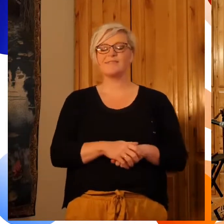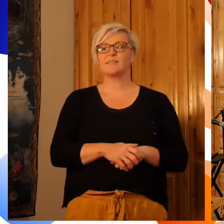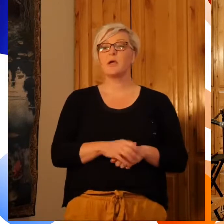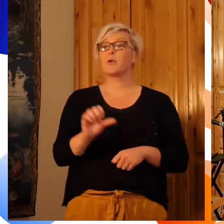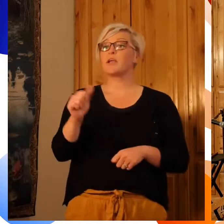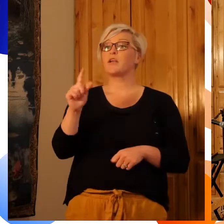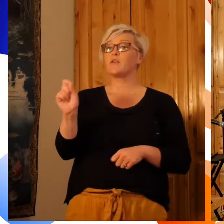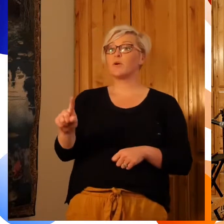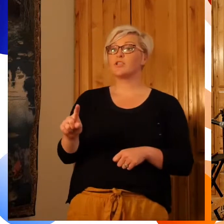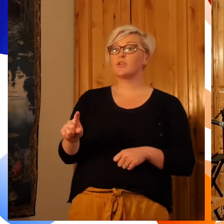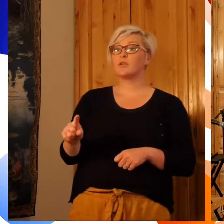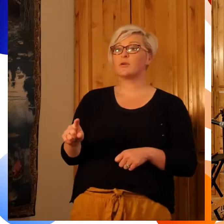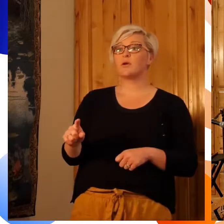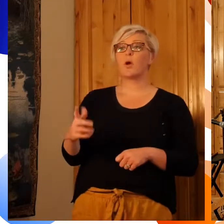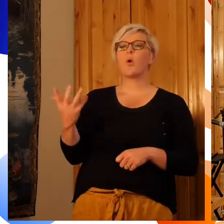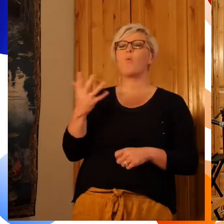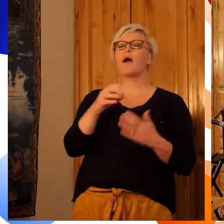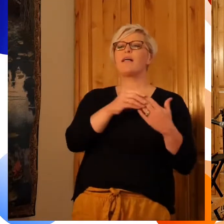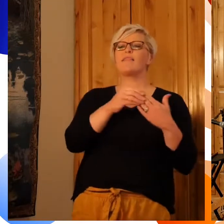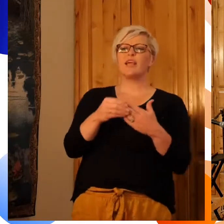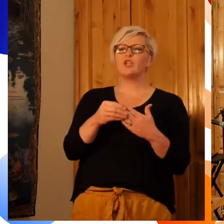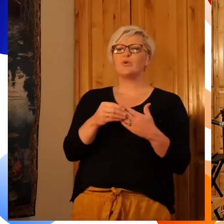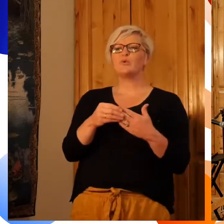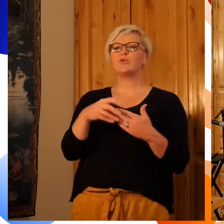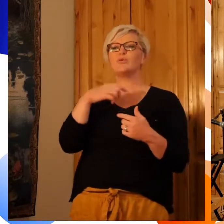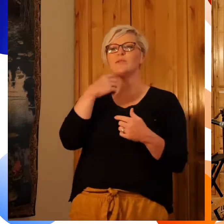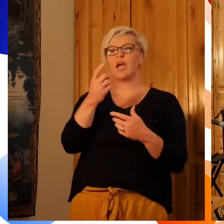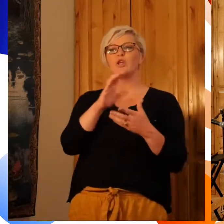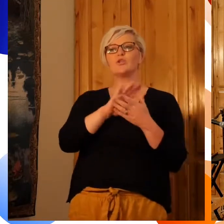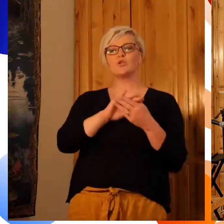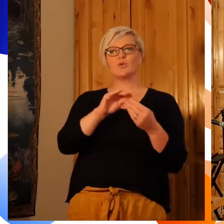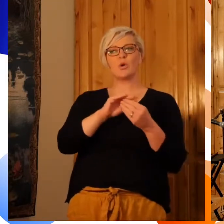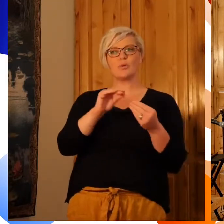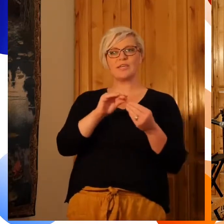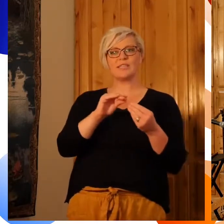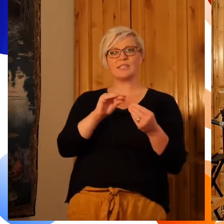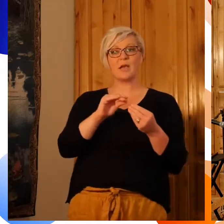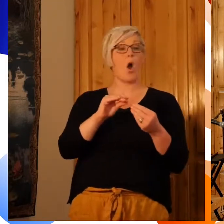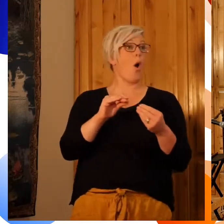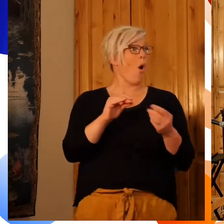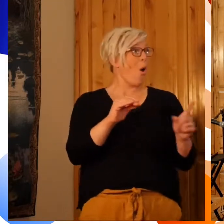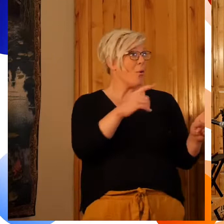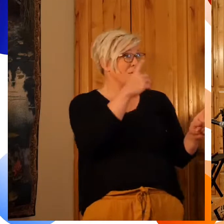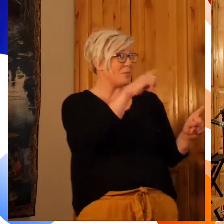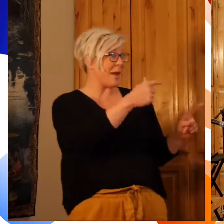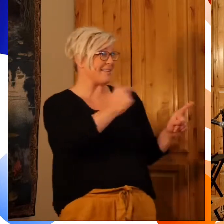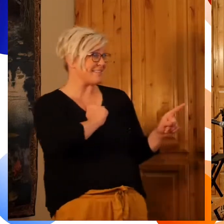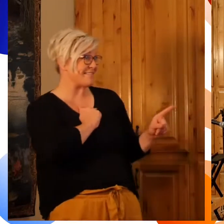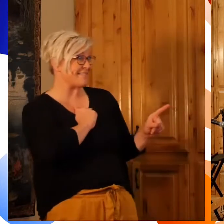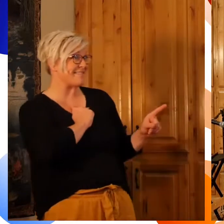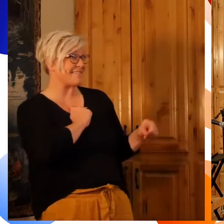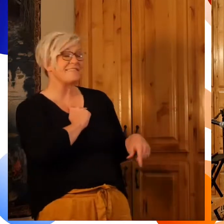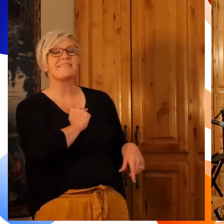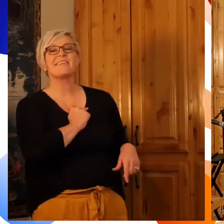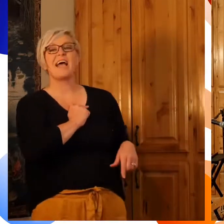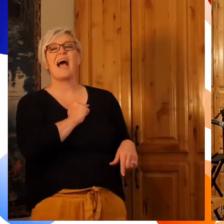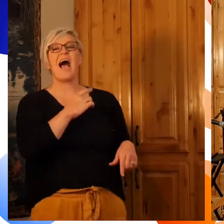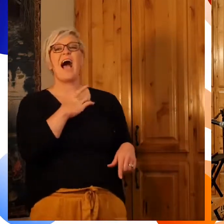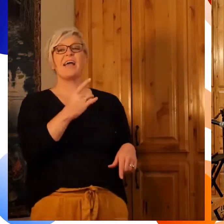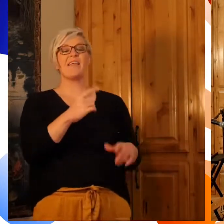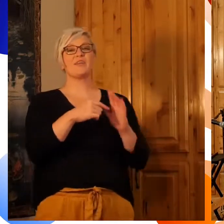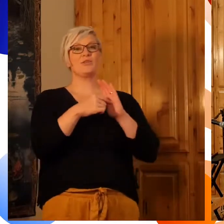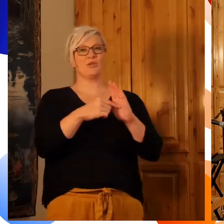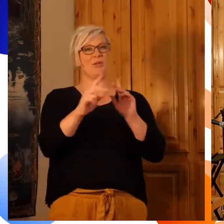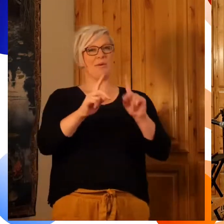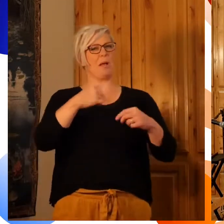What led you to tell stories? Oh, yeah. Oh, can I tell that one? Yeah, go ahead. I like to show to people that I can talk to. Now,